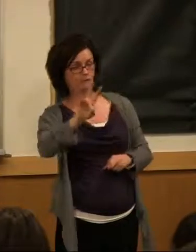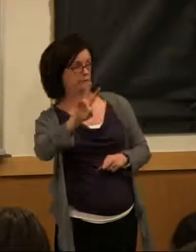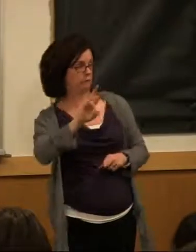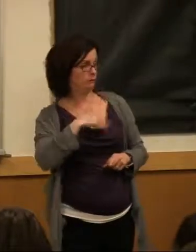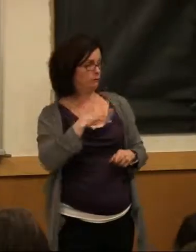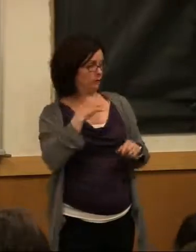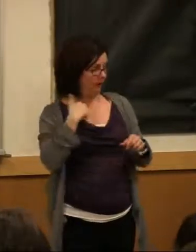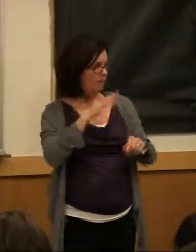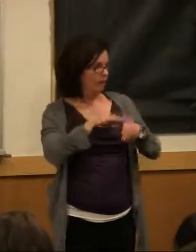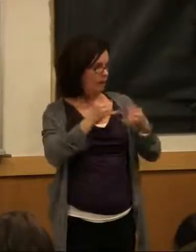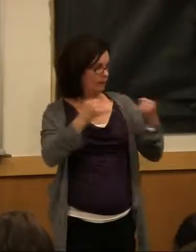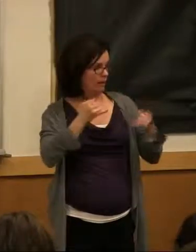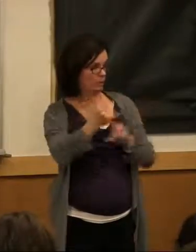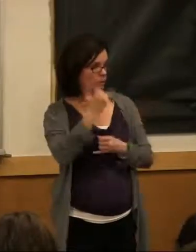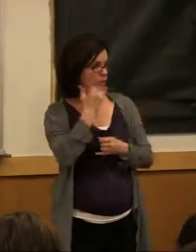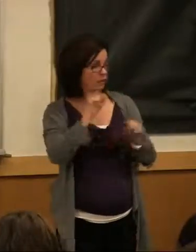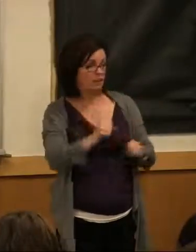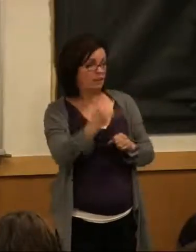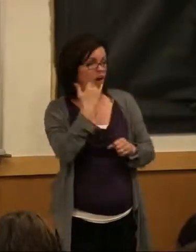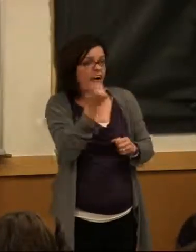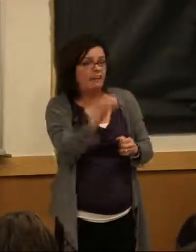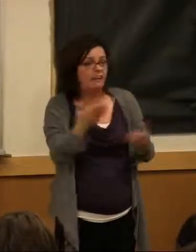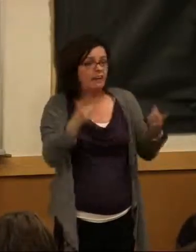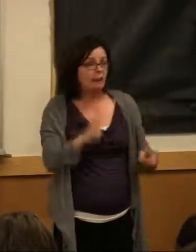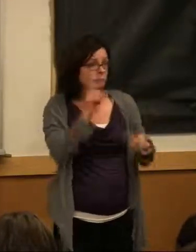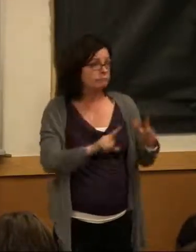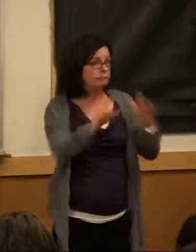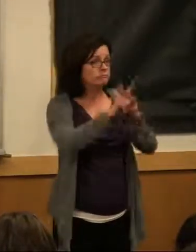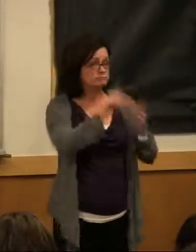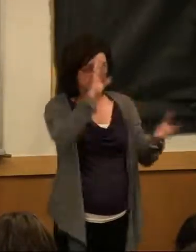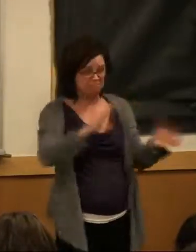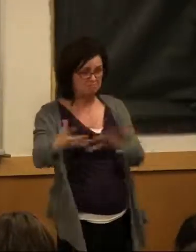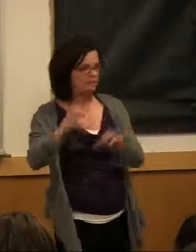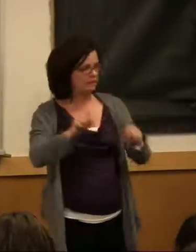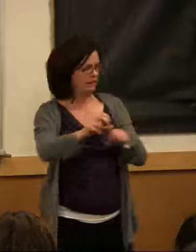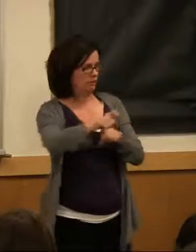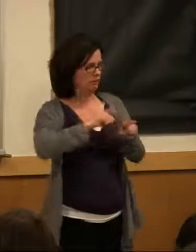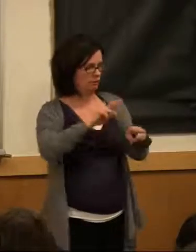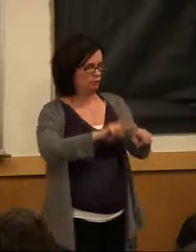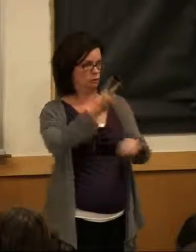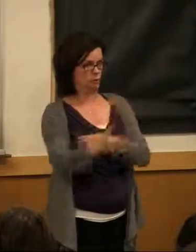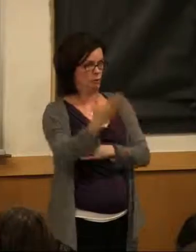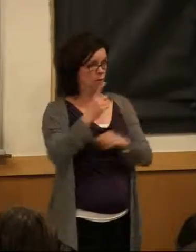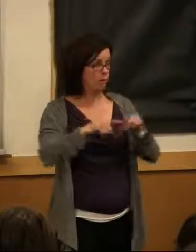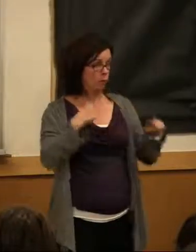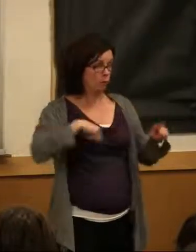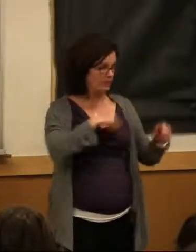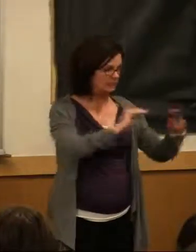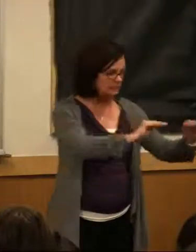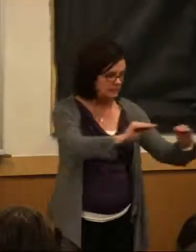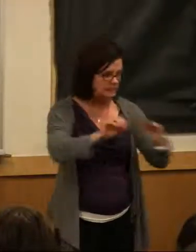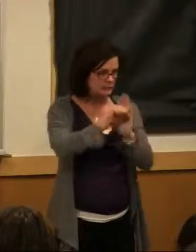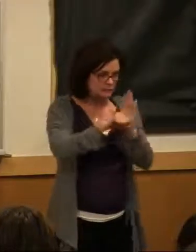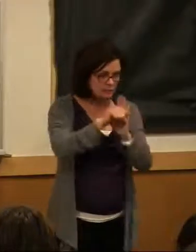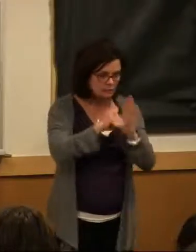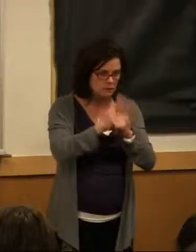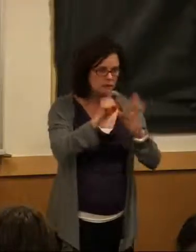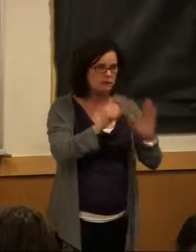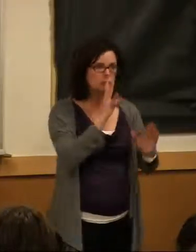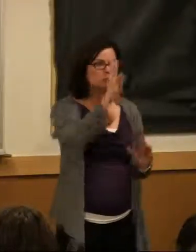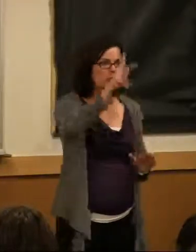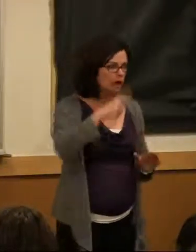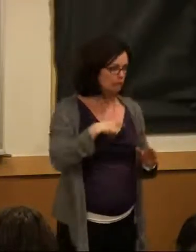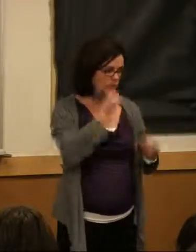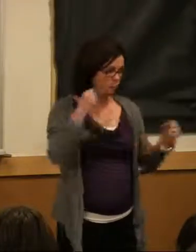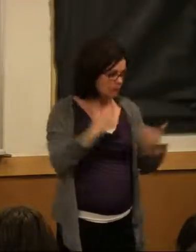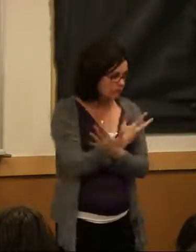ever happens, they can call us at 2 in the morning. But we teach them they have to speak up. Don't be afraid. We will not drop